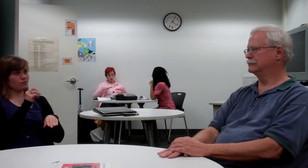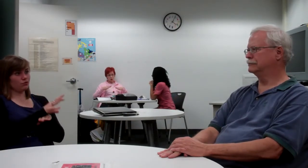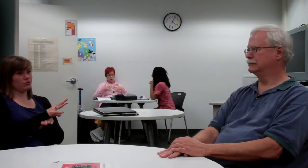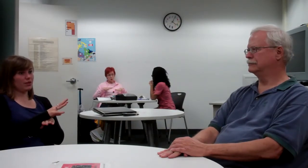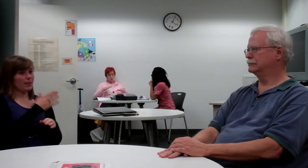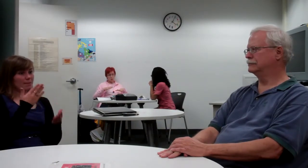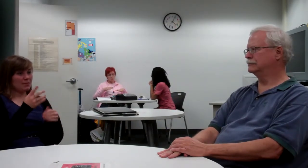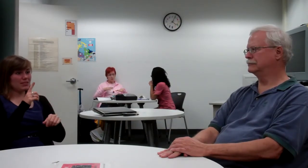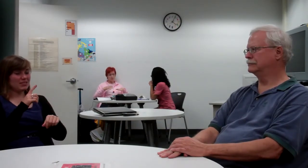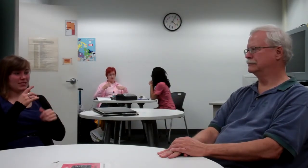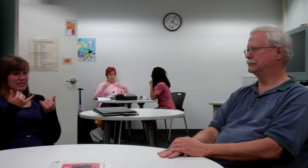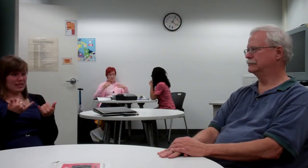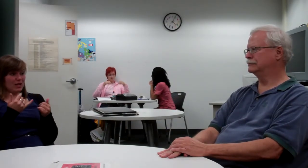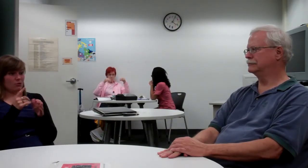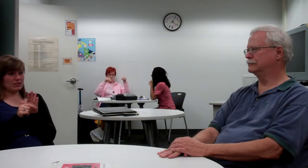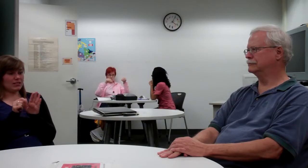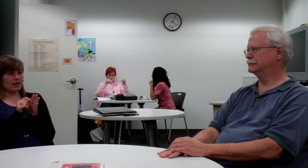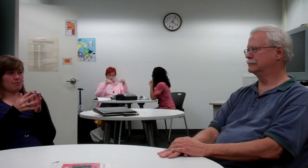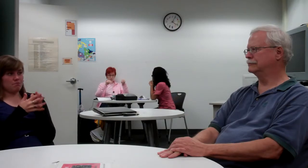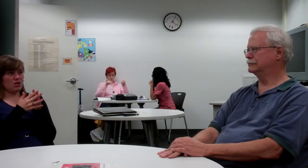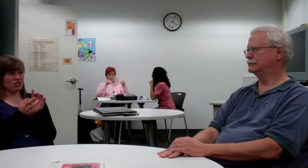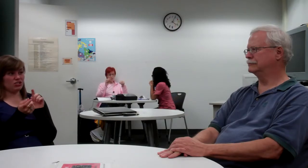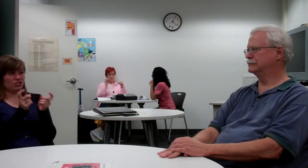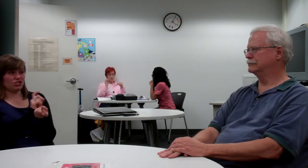But it's just an opinion.